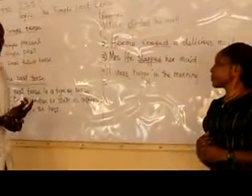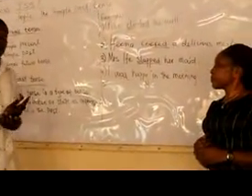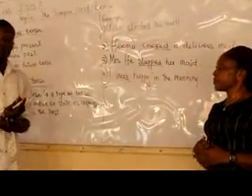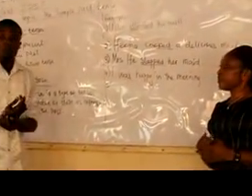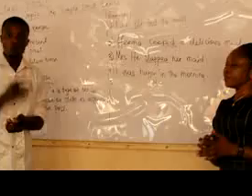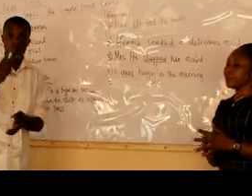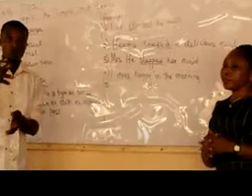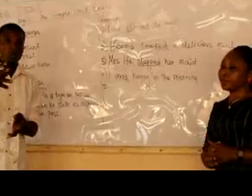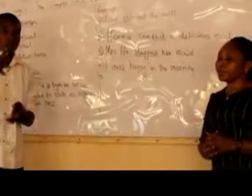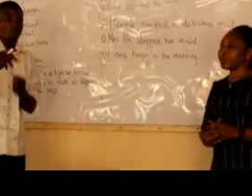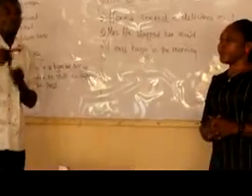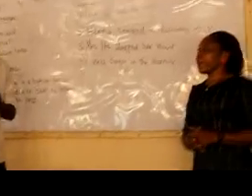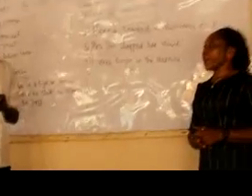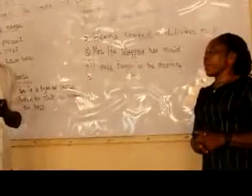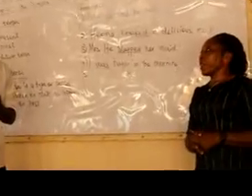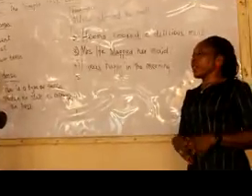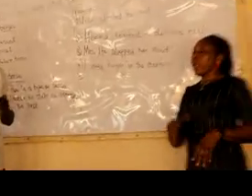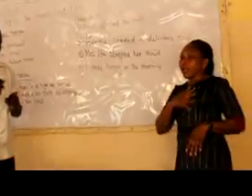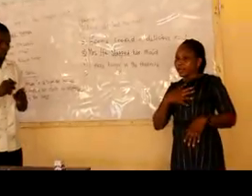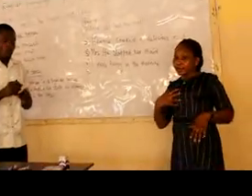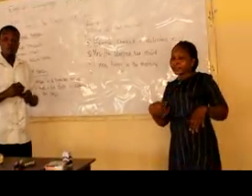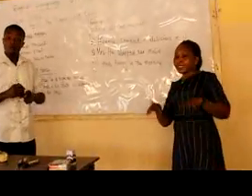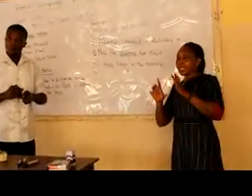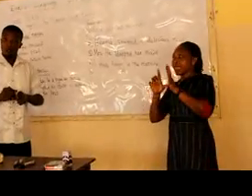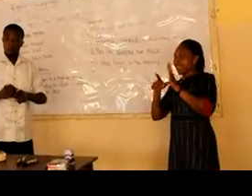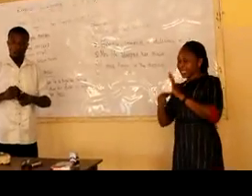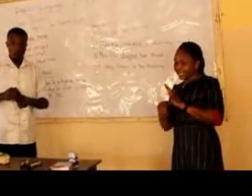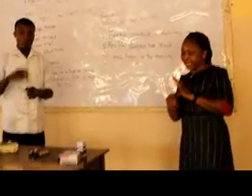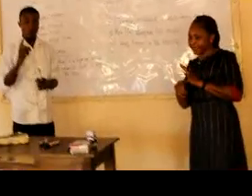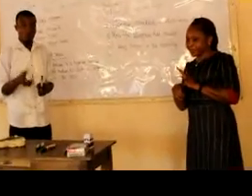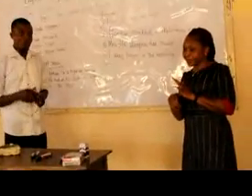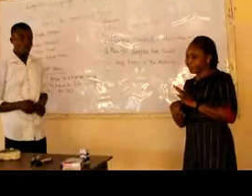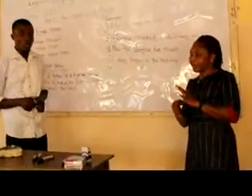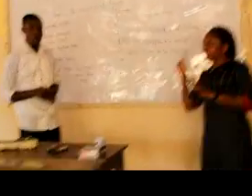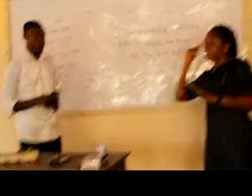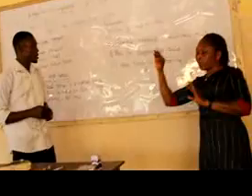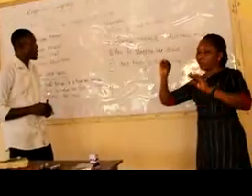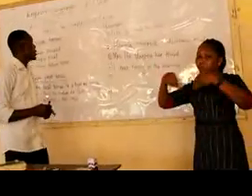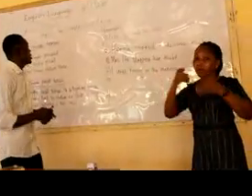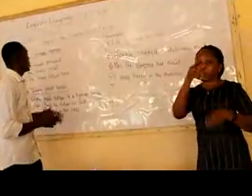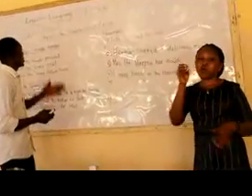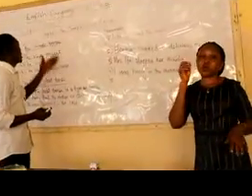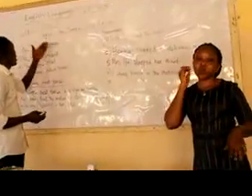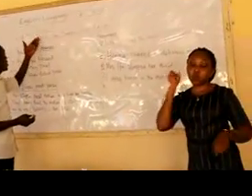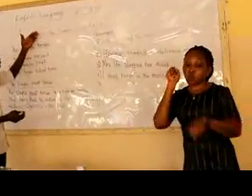you to do and upload for us to see your progress.